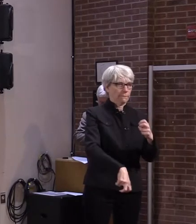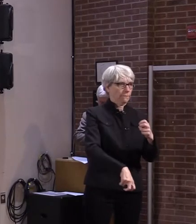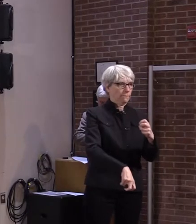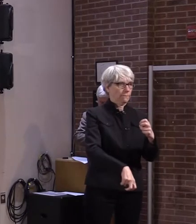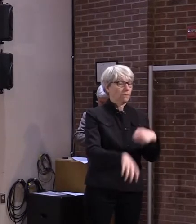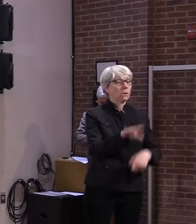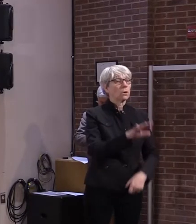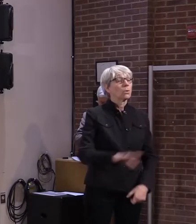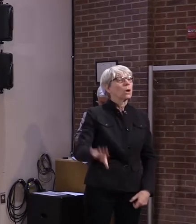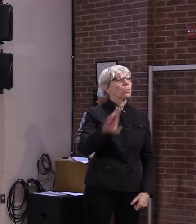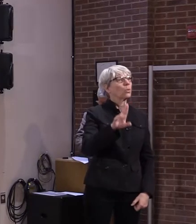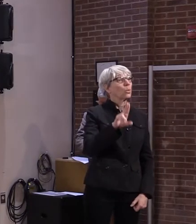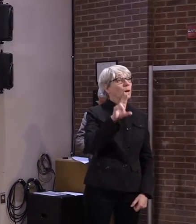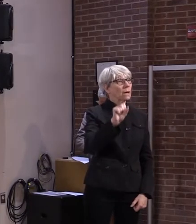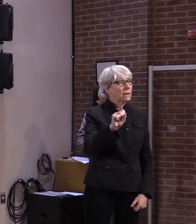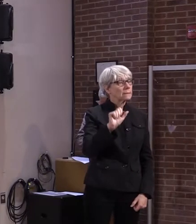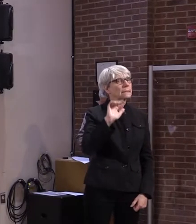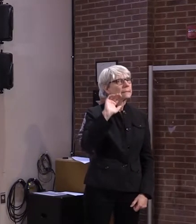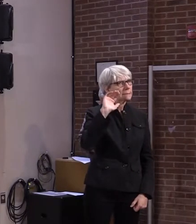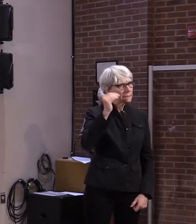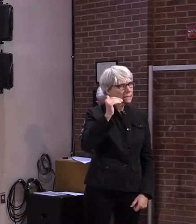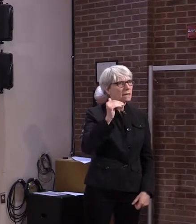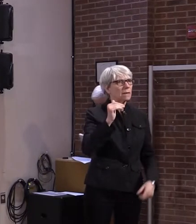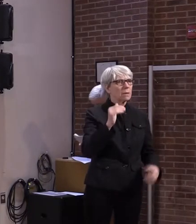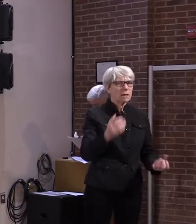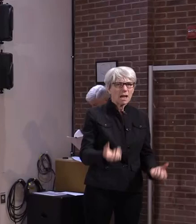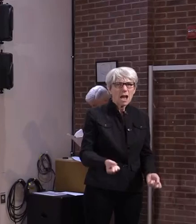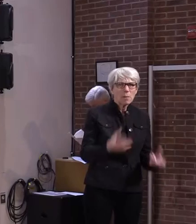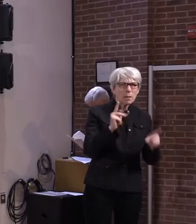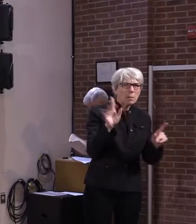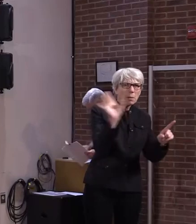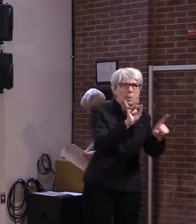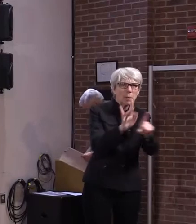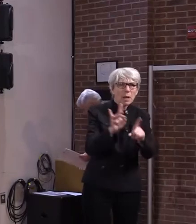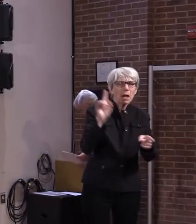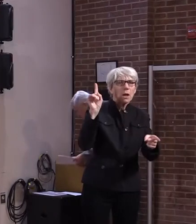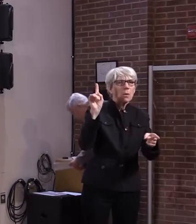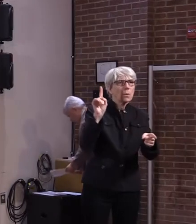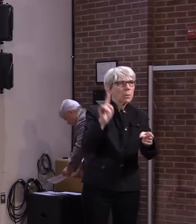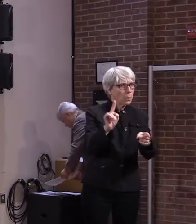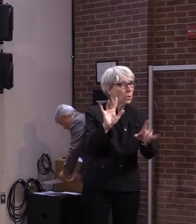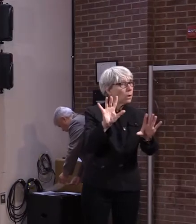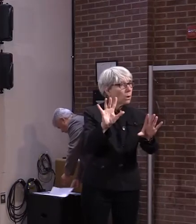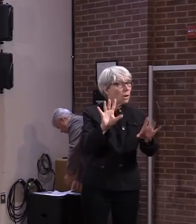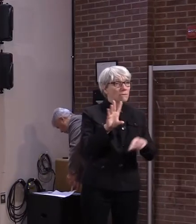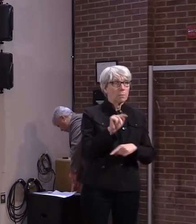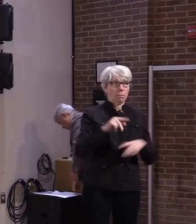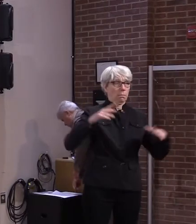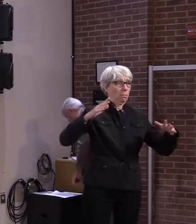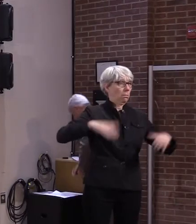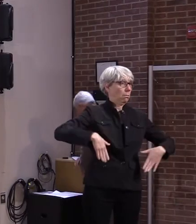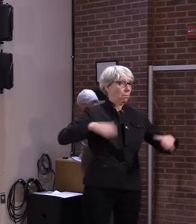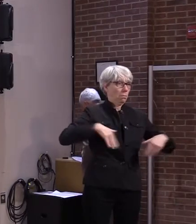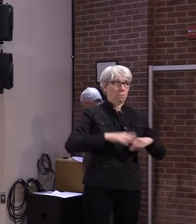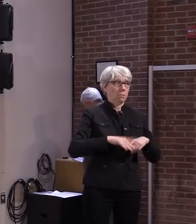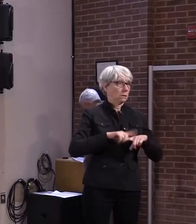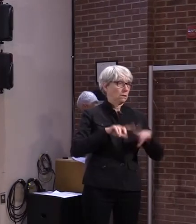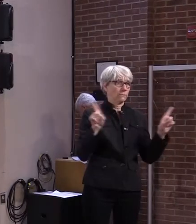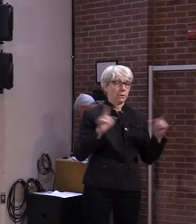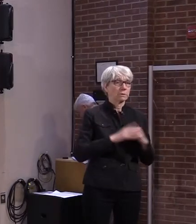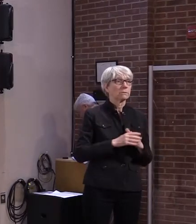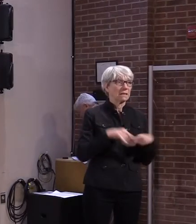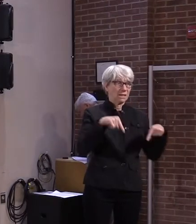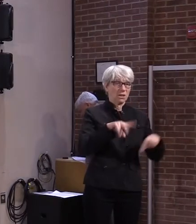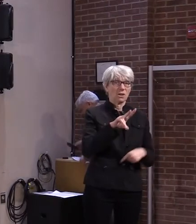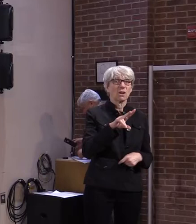Nationally, it appears infections may be starting to fall, but that's not yet the case here in Vermont as the Delta variant continues to